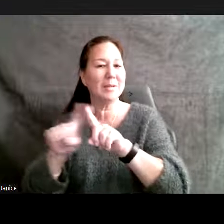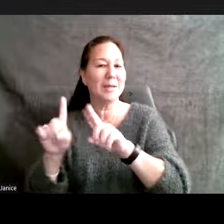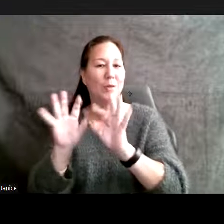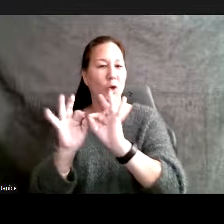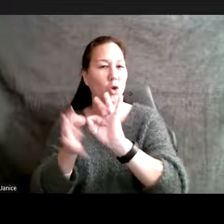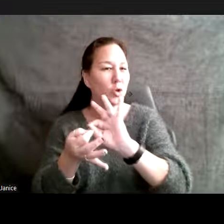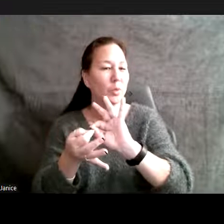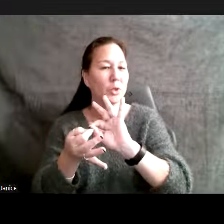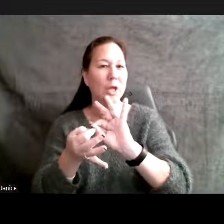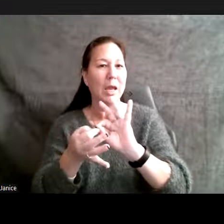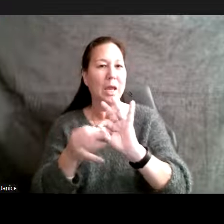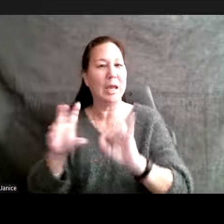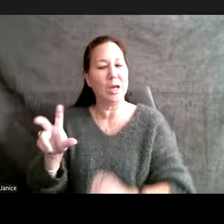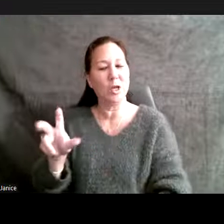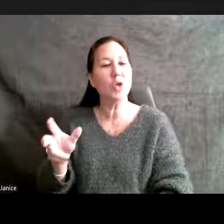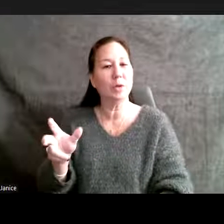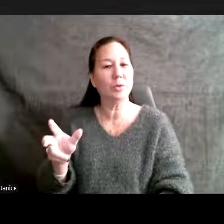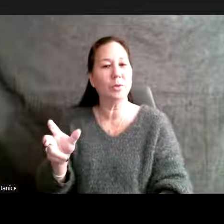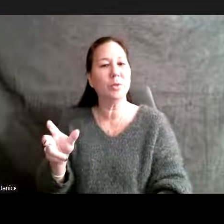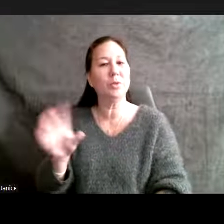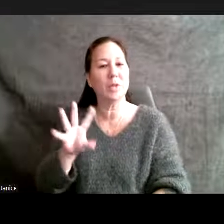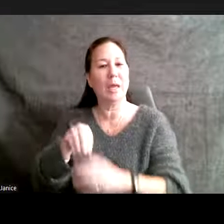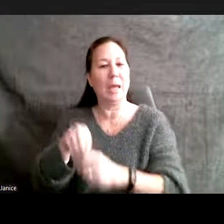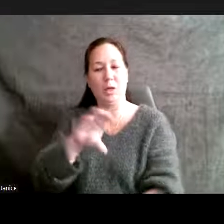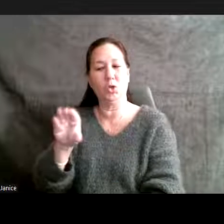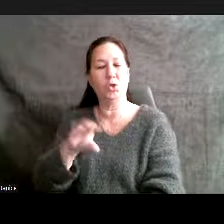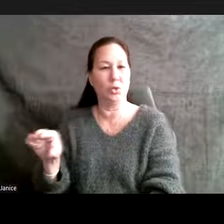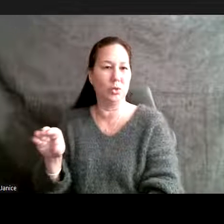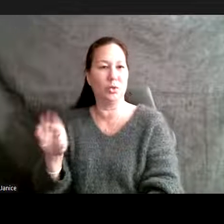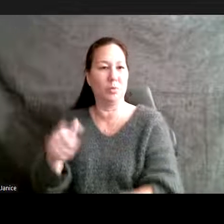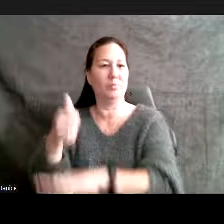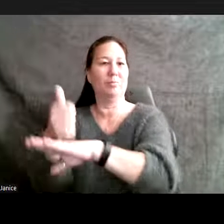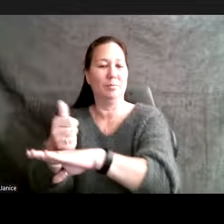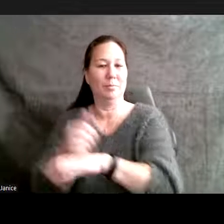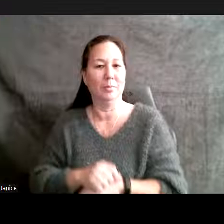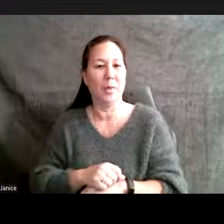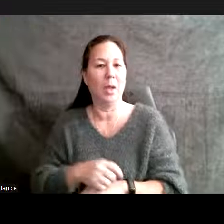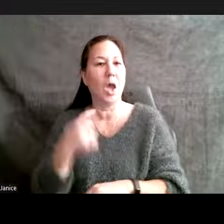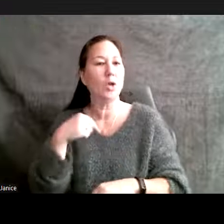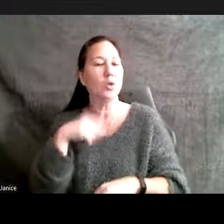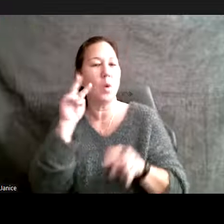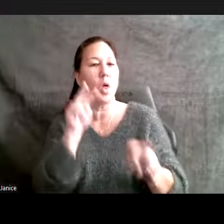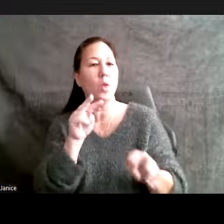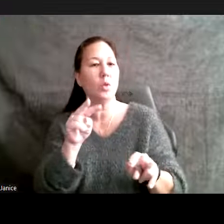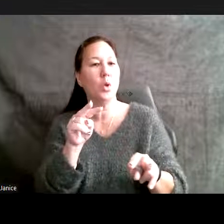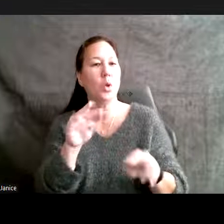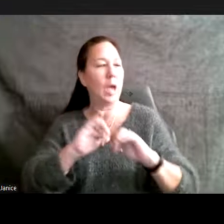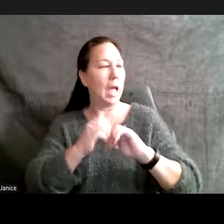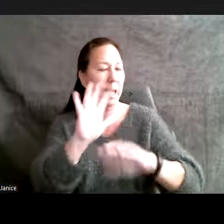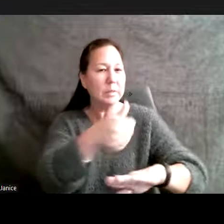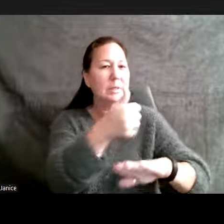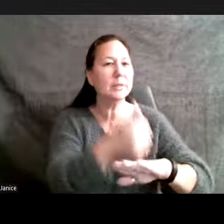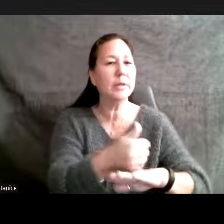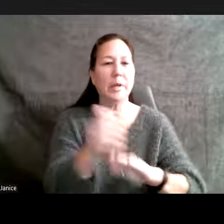format. We'll take a few moments now to review the logistics, agenda, and take roll call. This meeting is